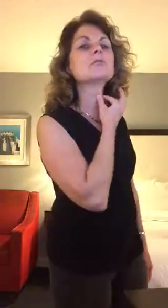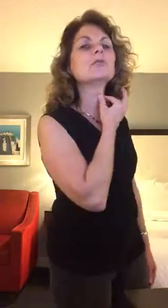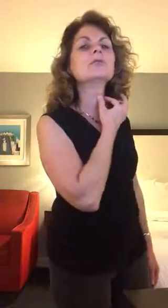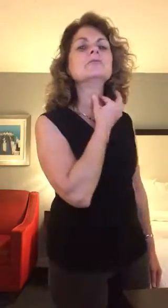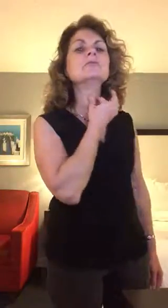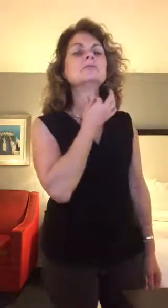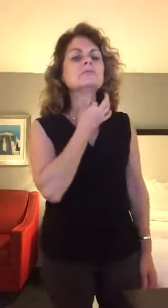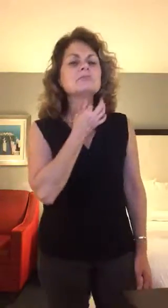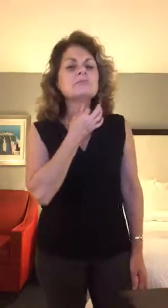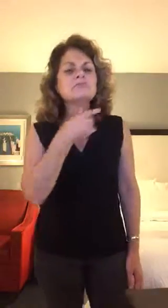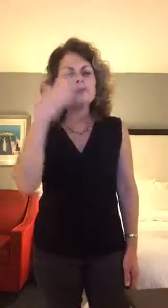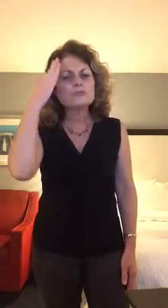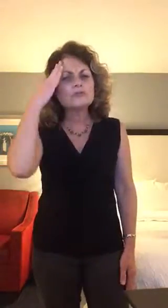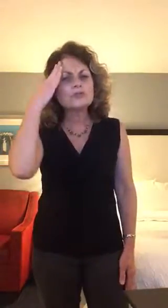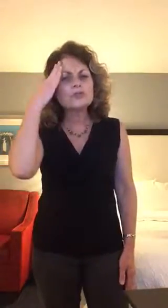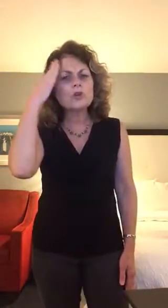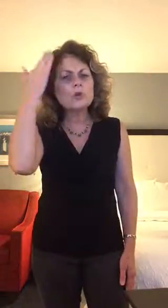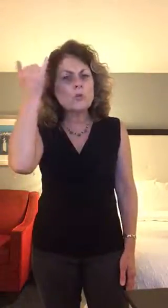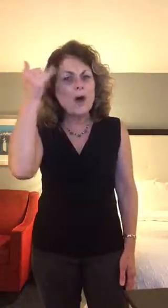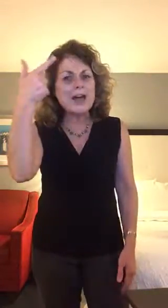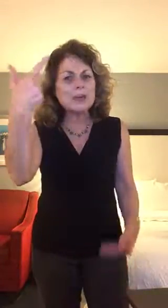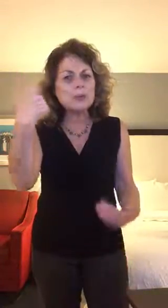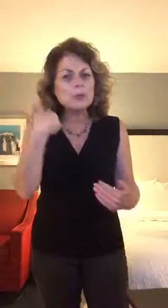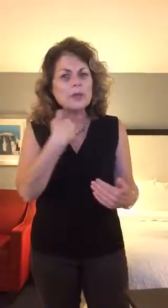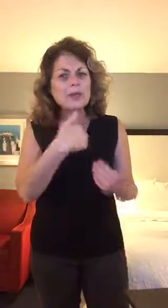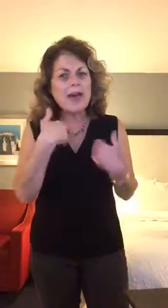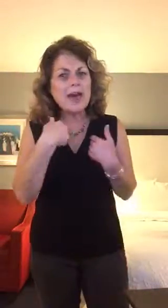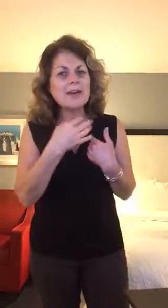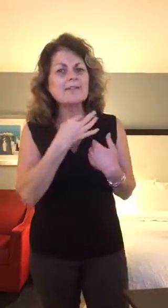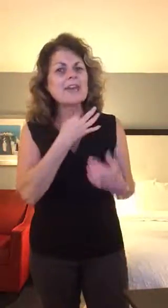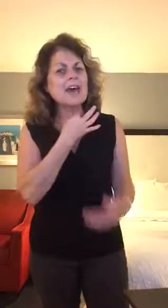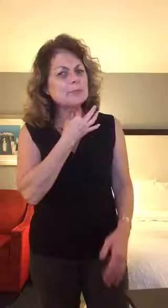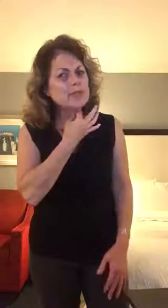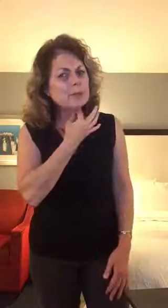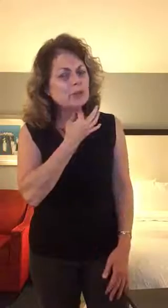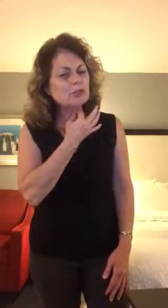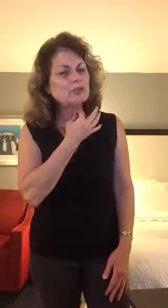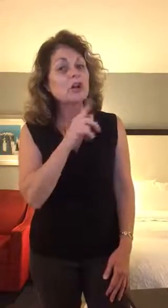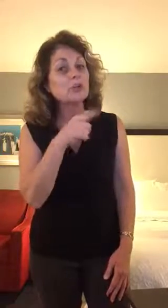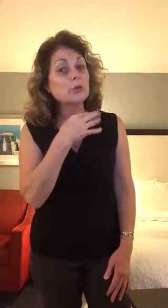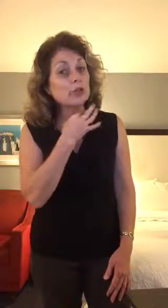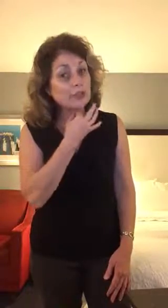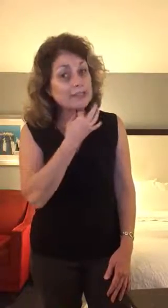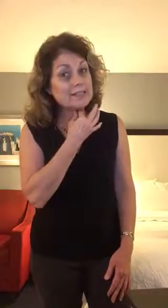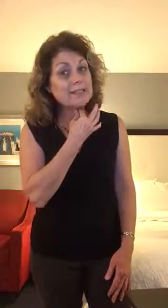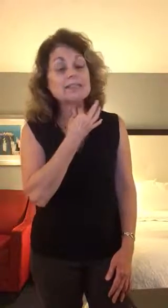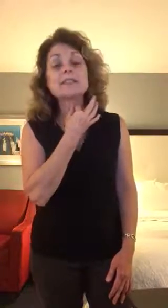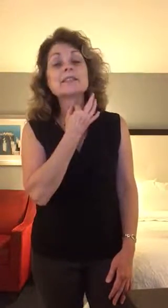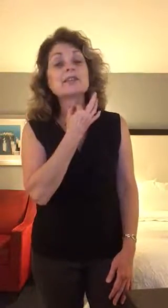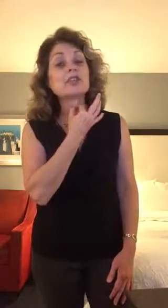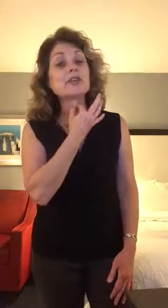pull. Do you know why we have an Adam's apple? Are you curious?